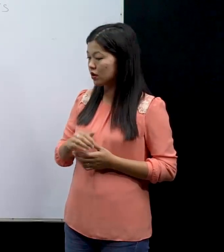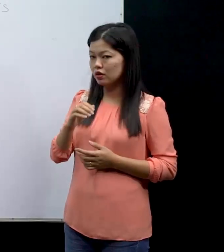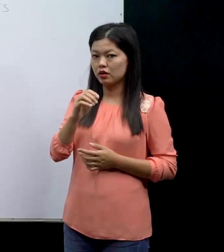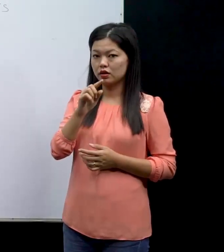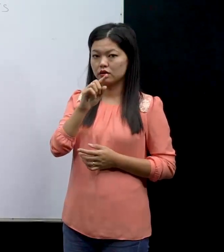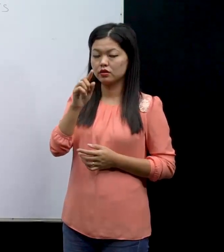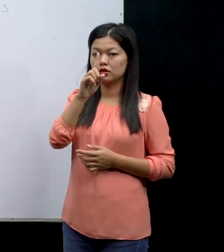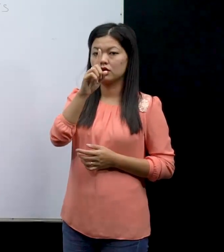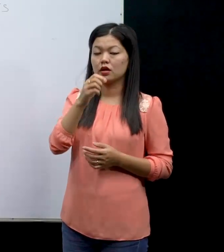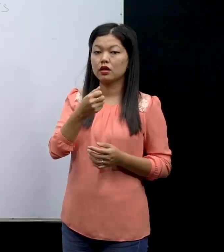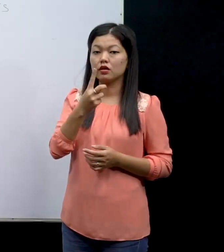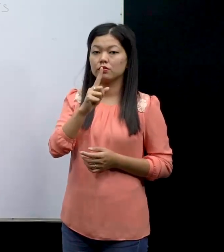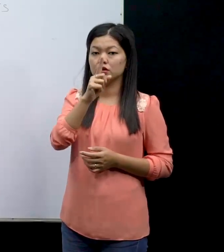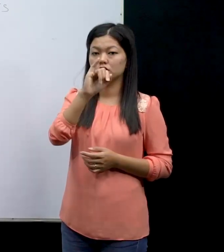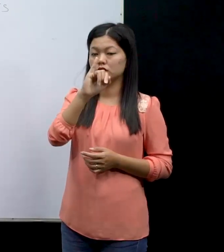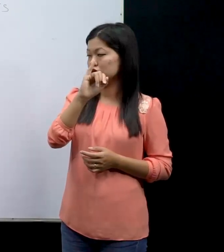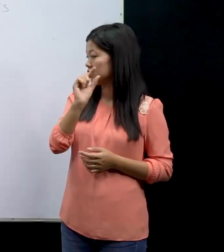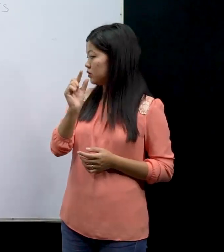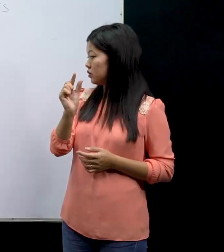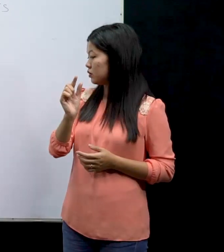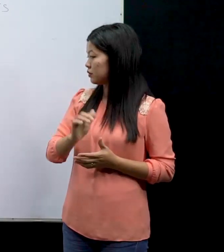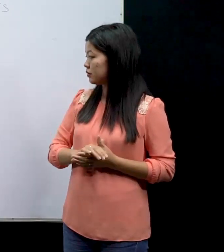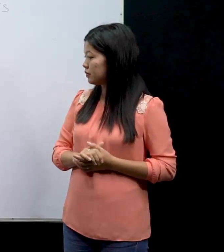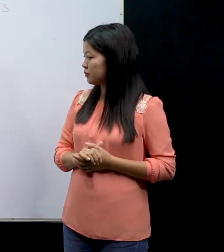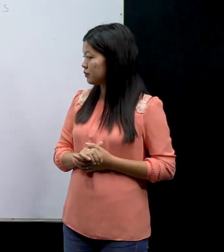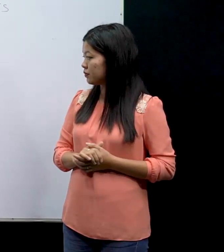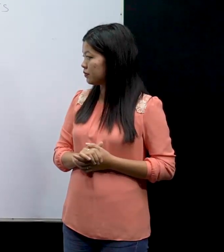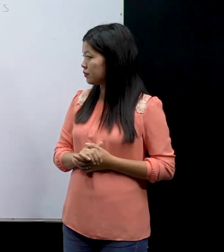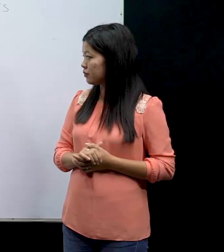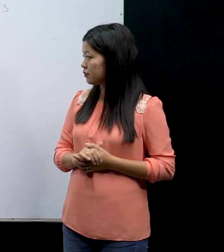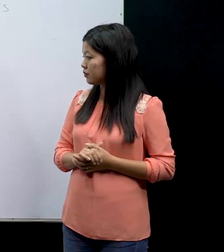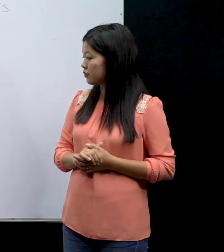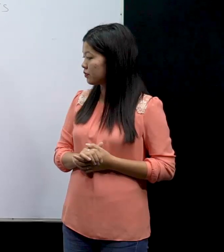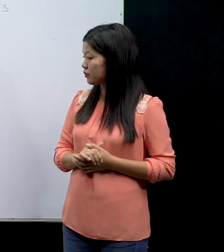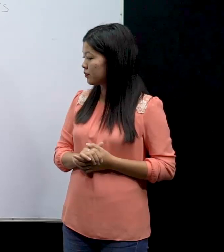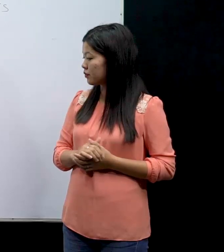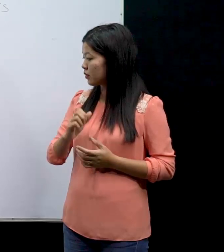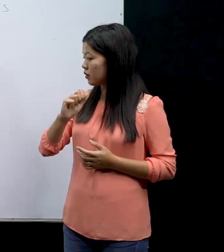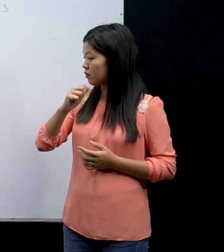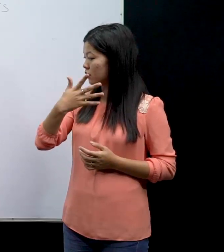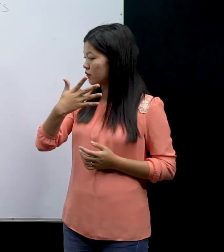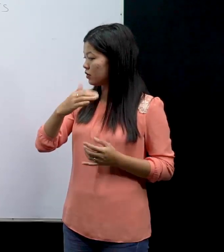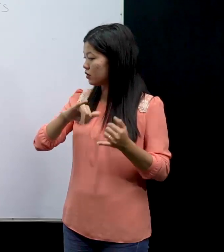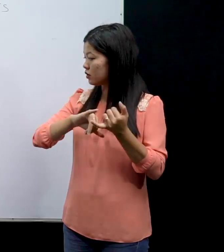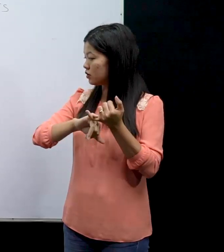is U. Okay, now the fifth would be sodium.